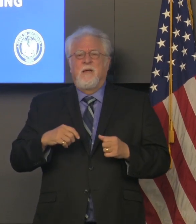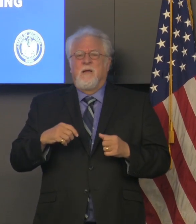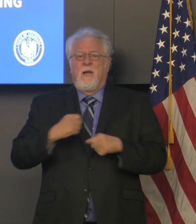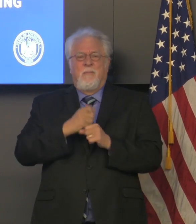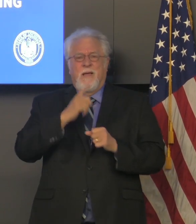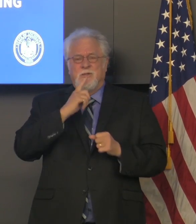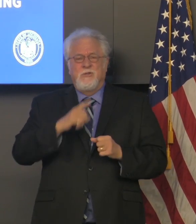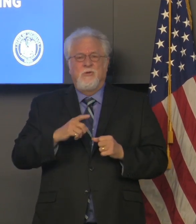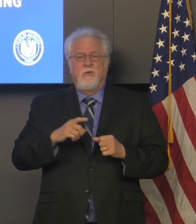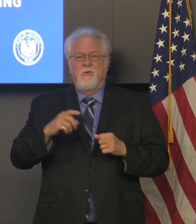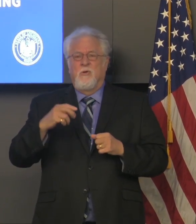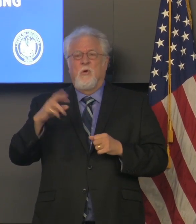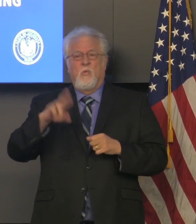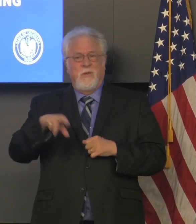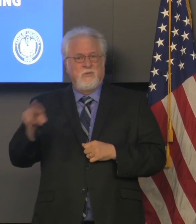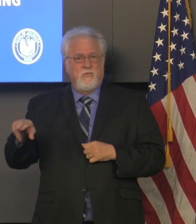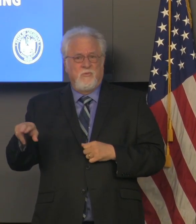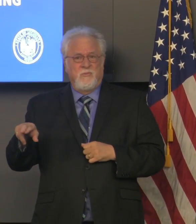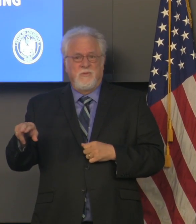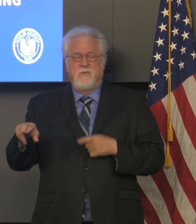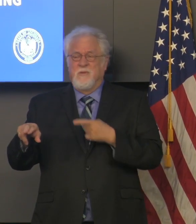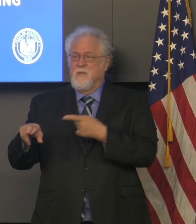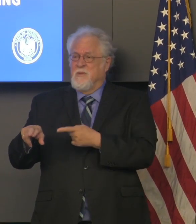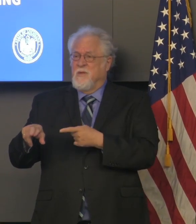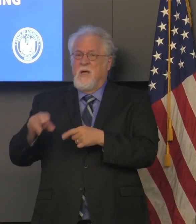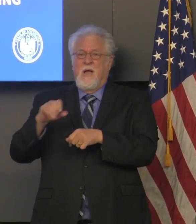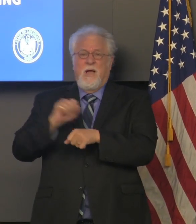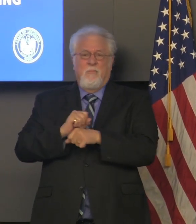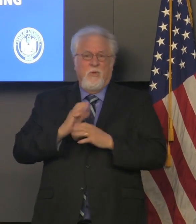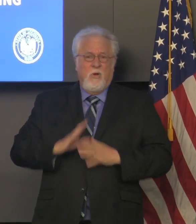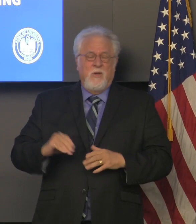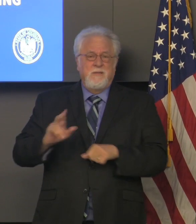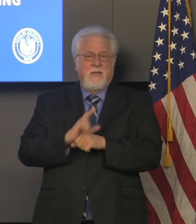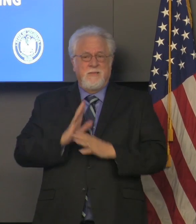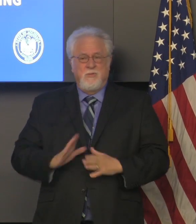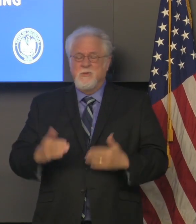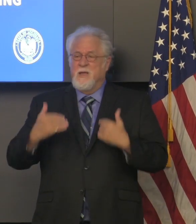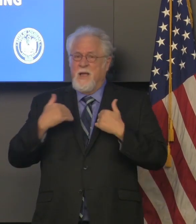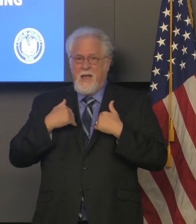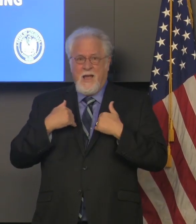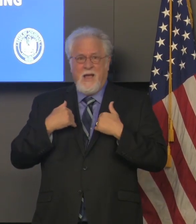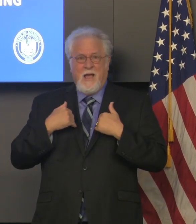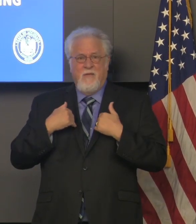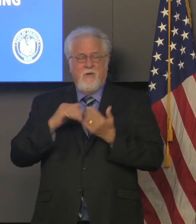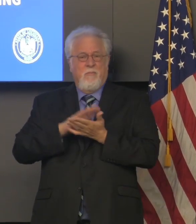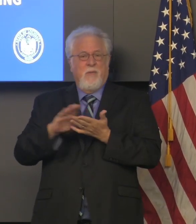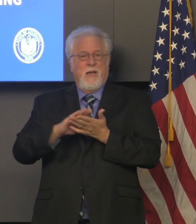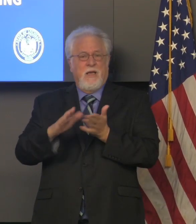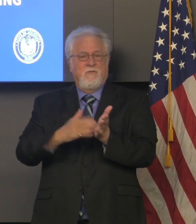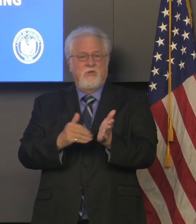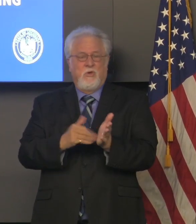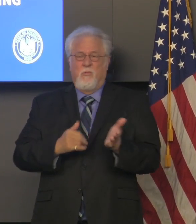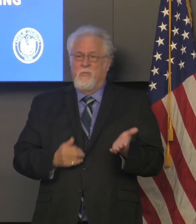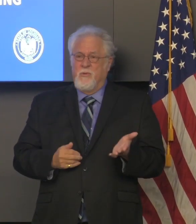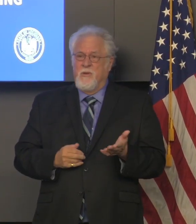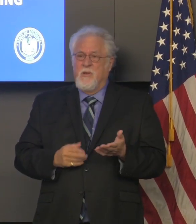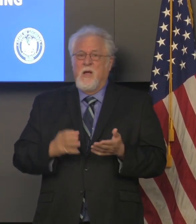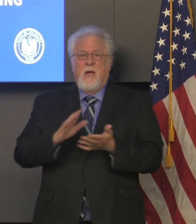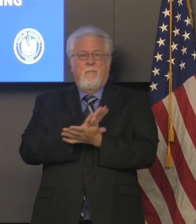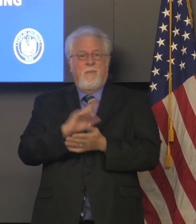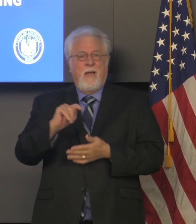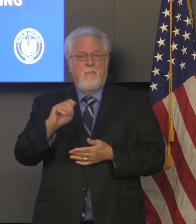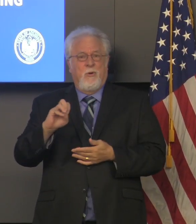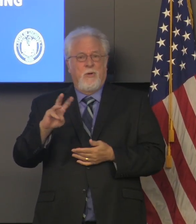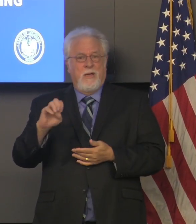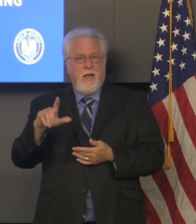your restrooms that your employees and your customers use have plenty of soap and paper towels and